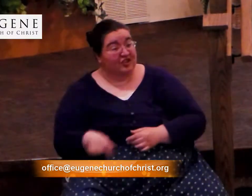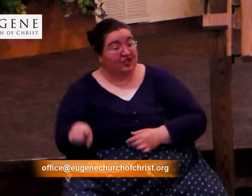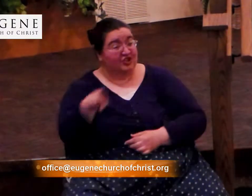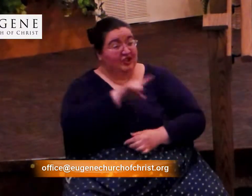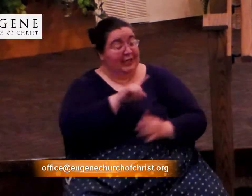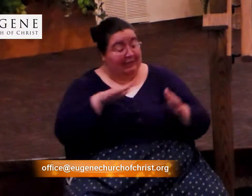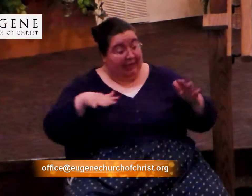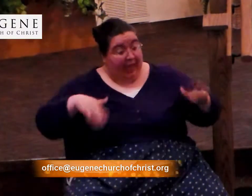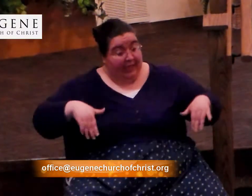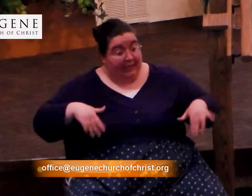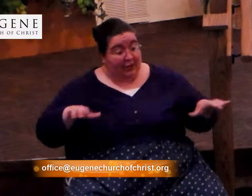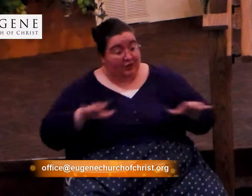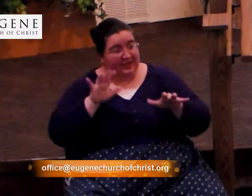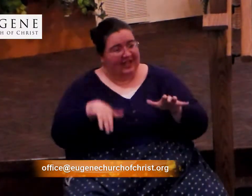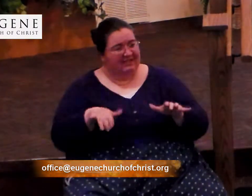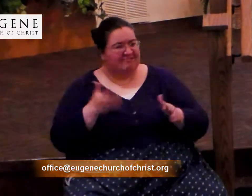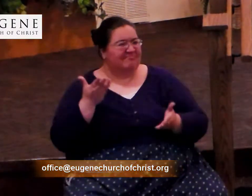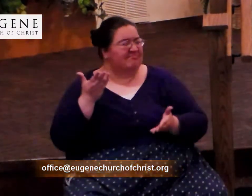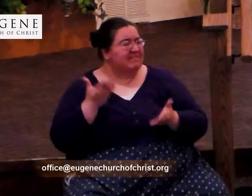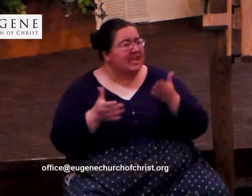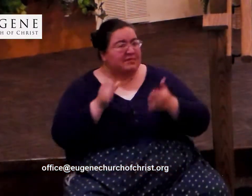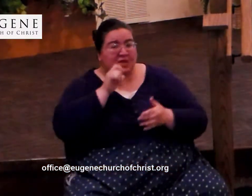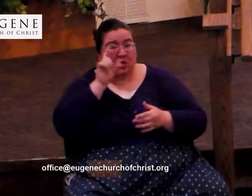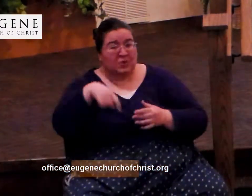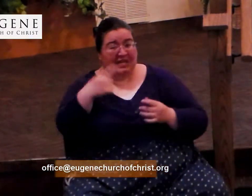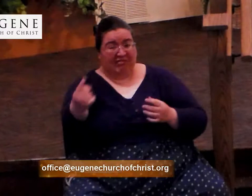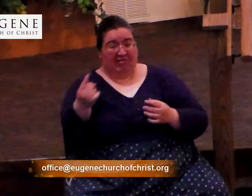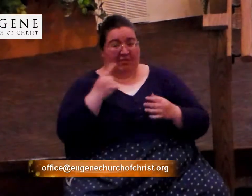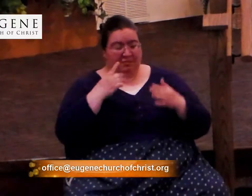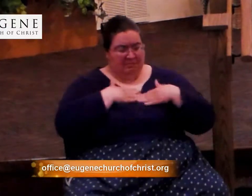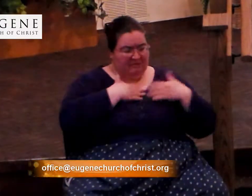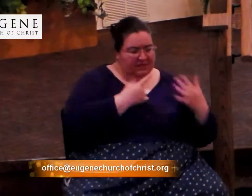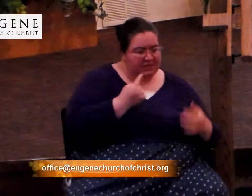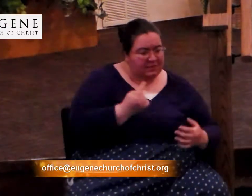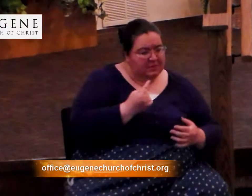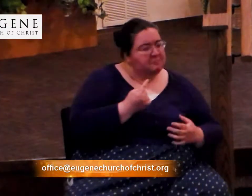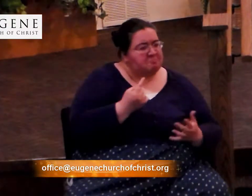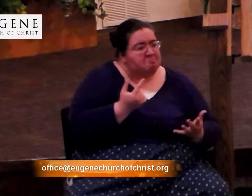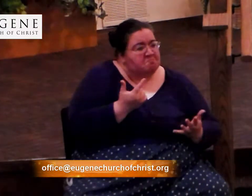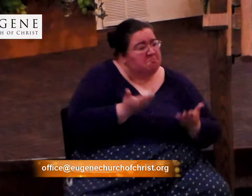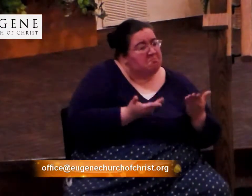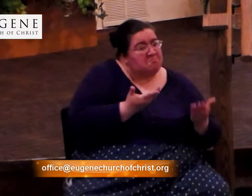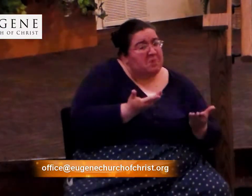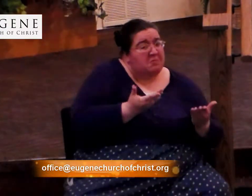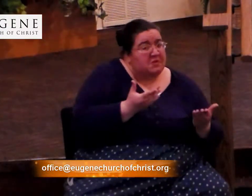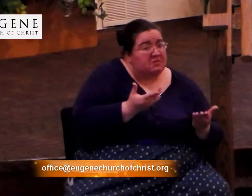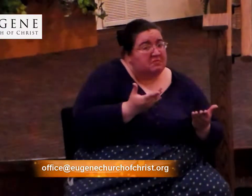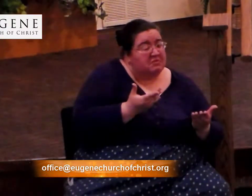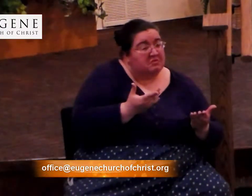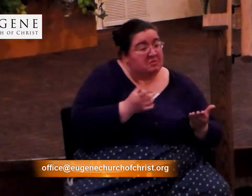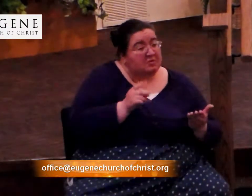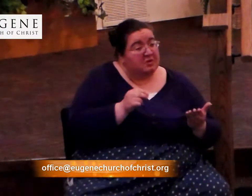and confessing anything, but it might involve a reset in your mind. Because you can be a blessing to other